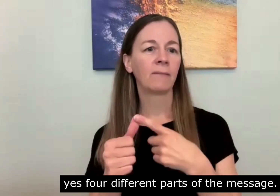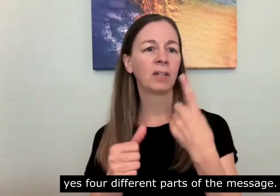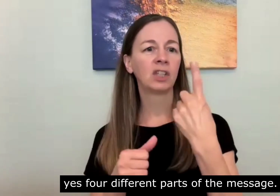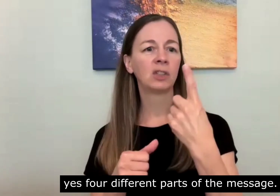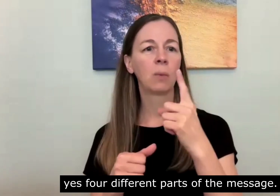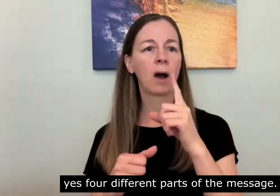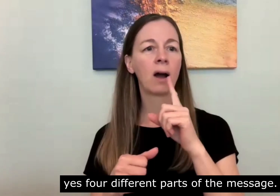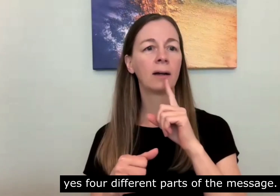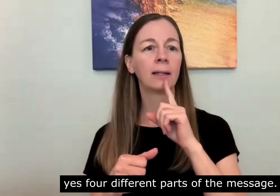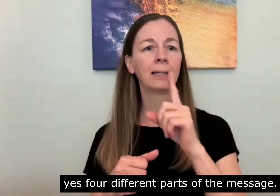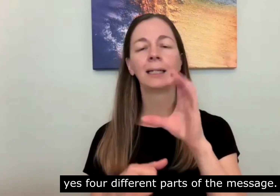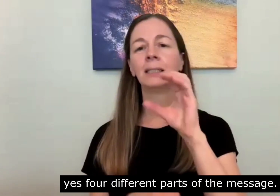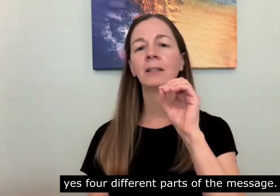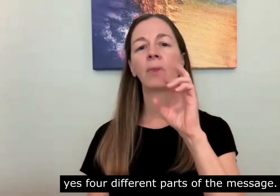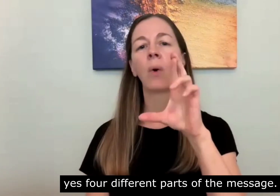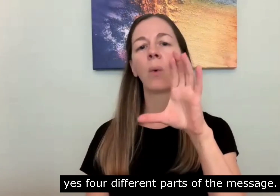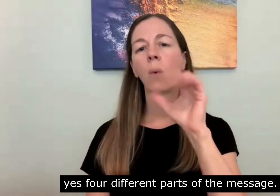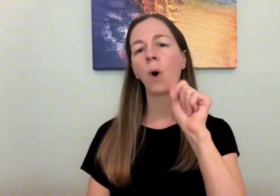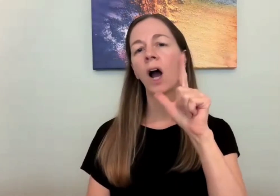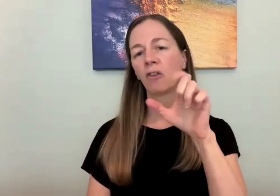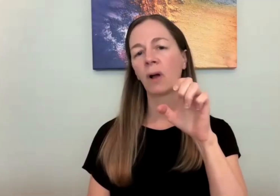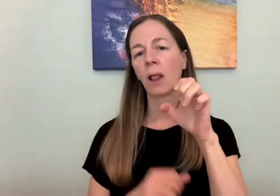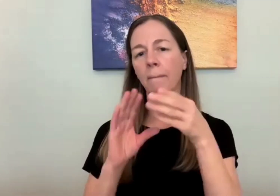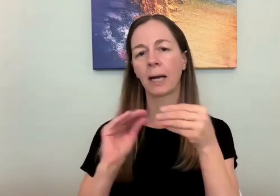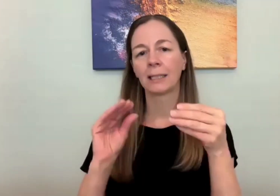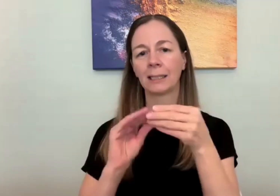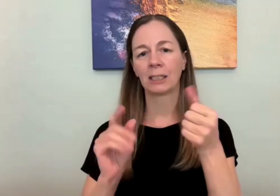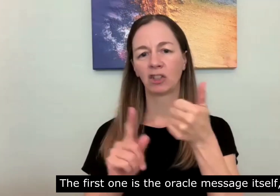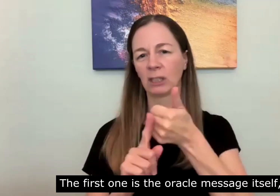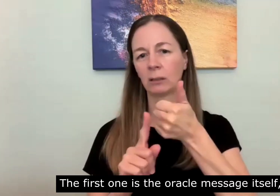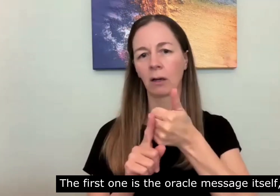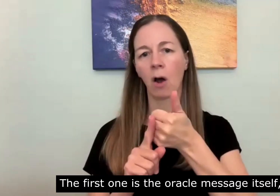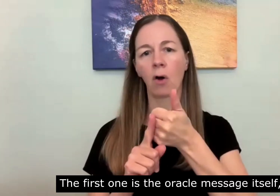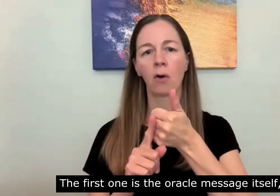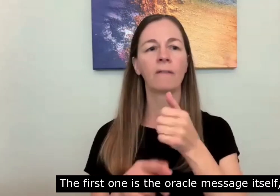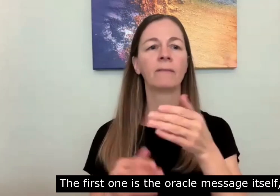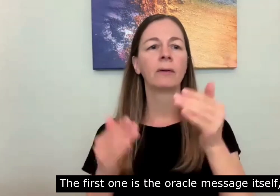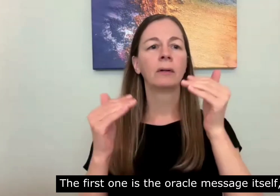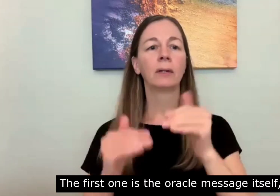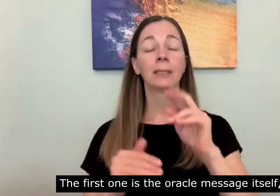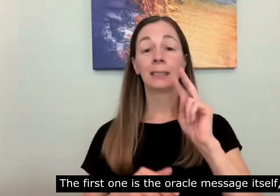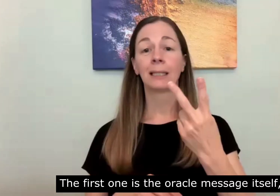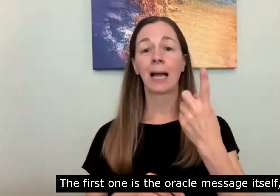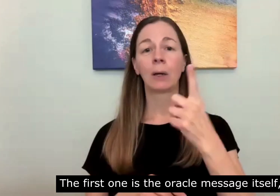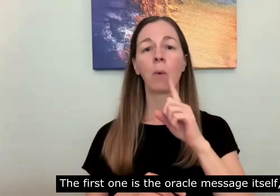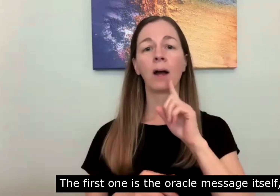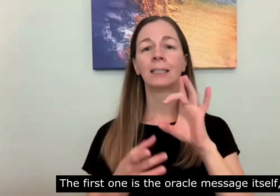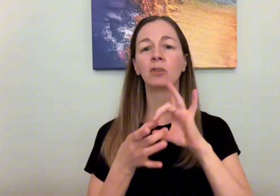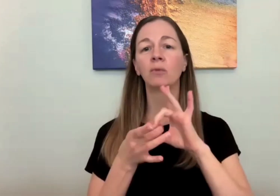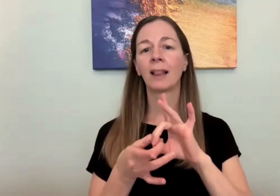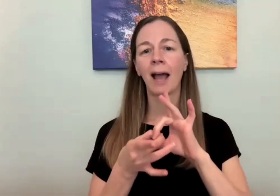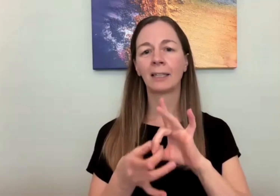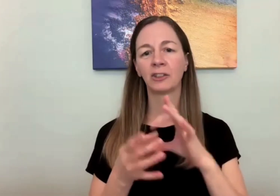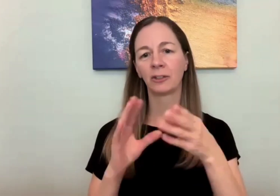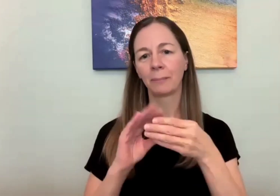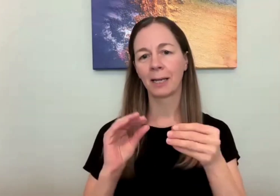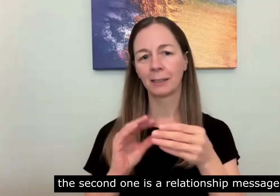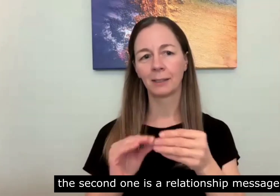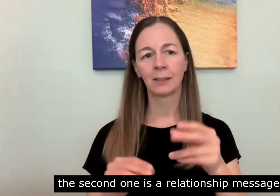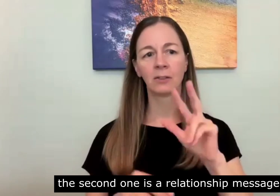different parts of the message. The first one is the oracle message itself. The second one is